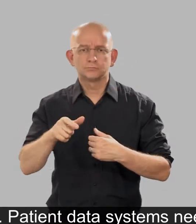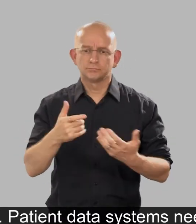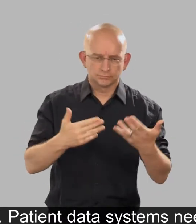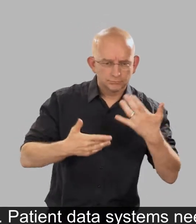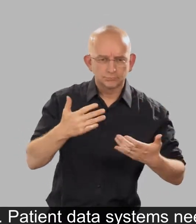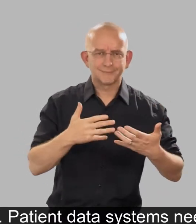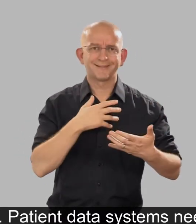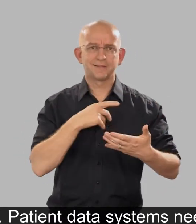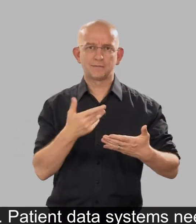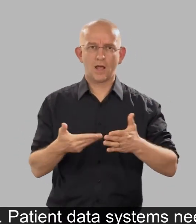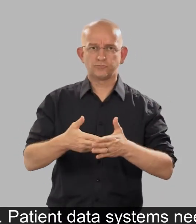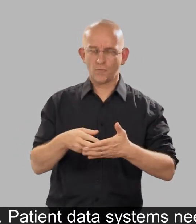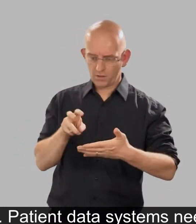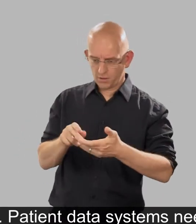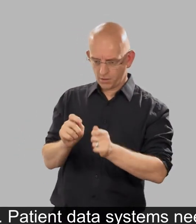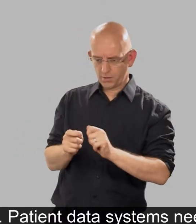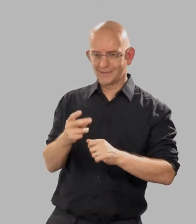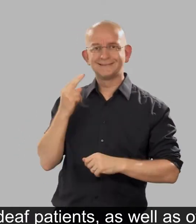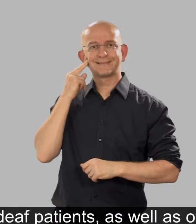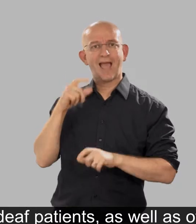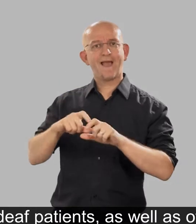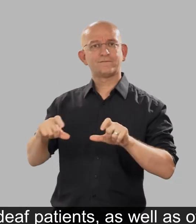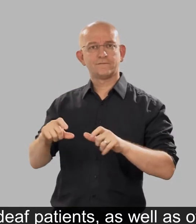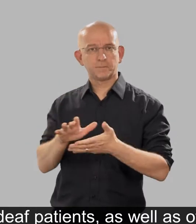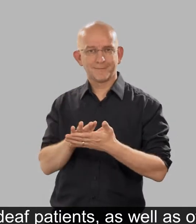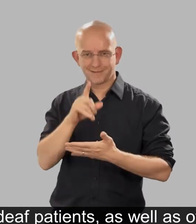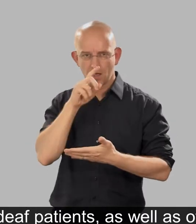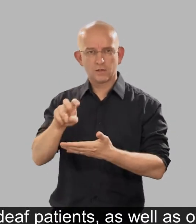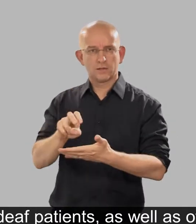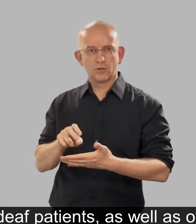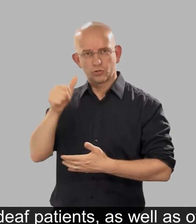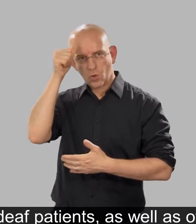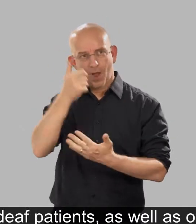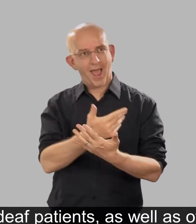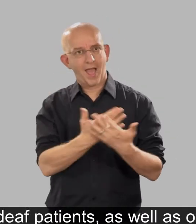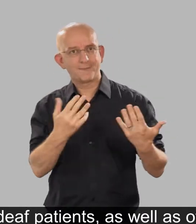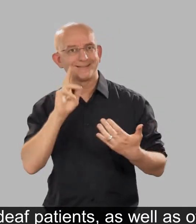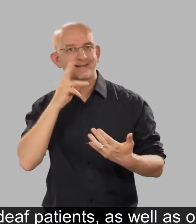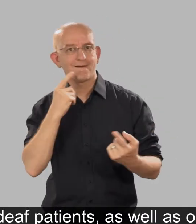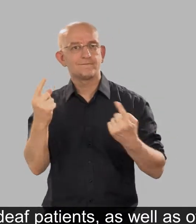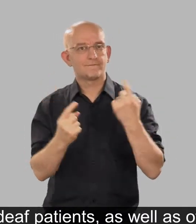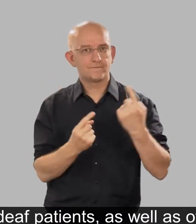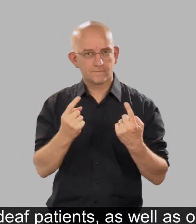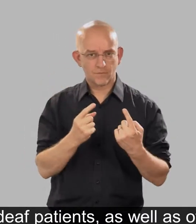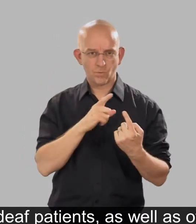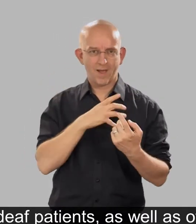Patient data systems need to be amended to record the number of deaf patients, as well as